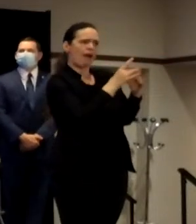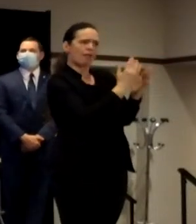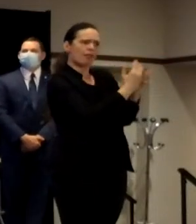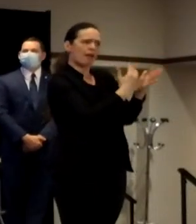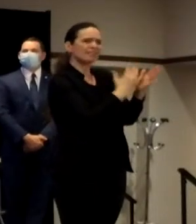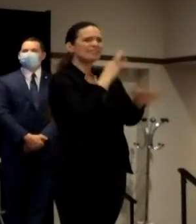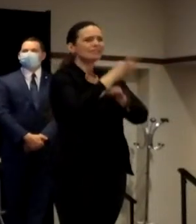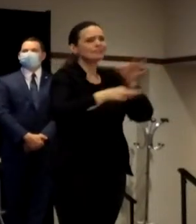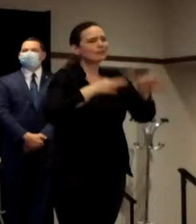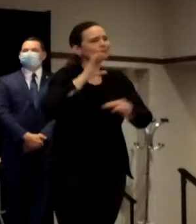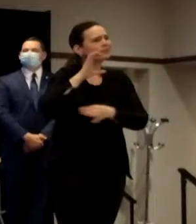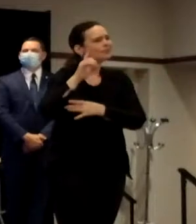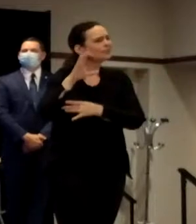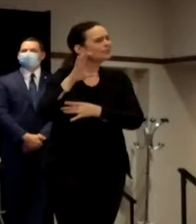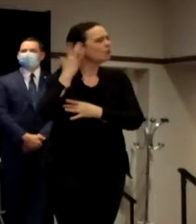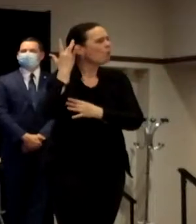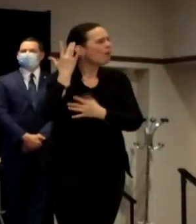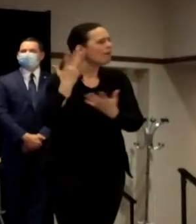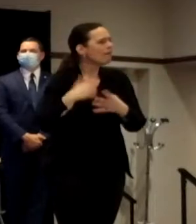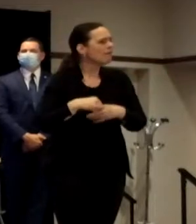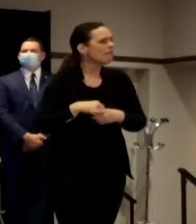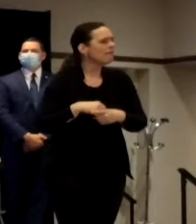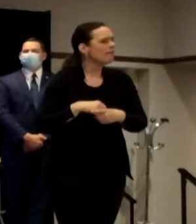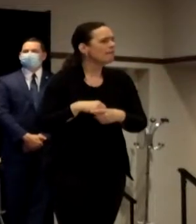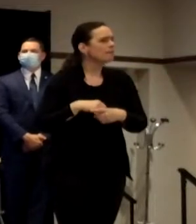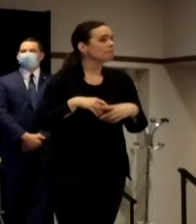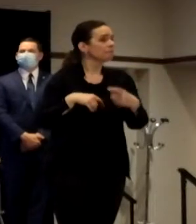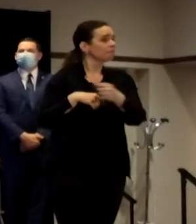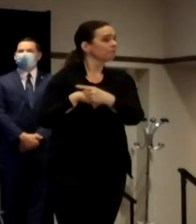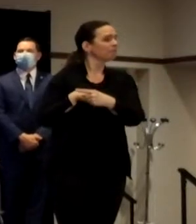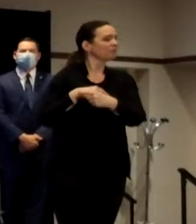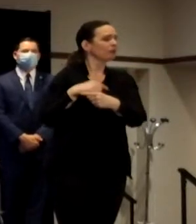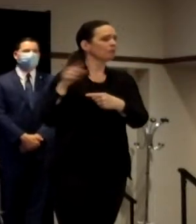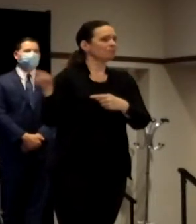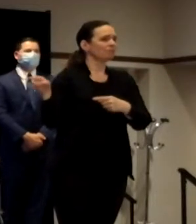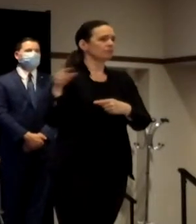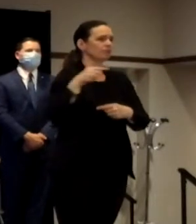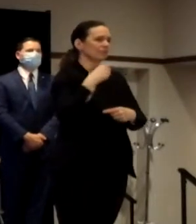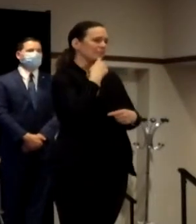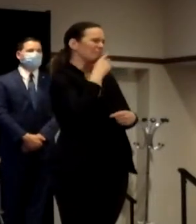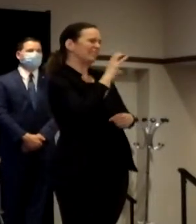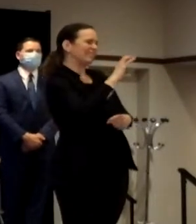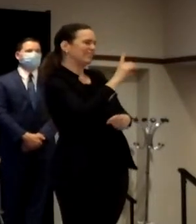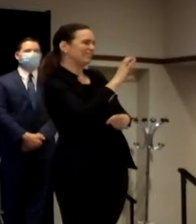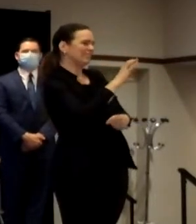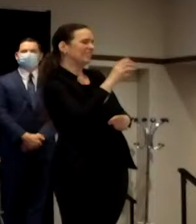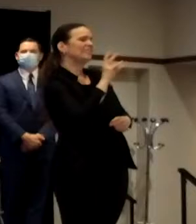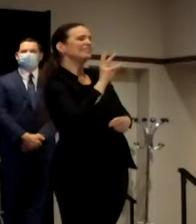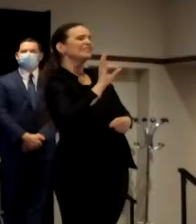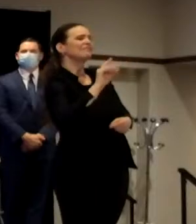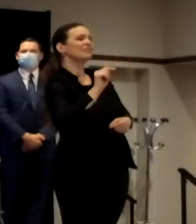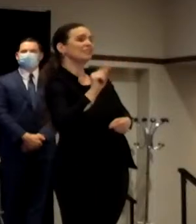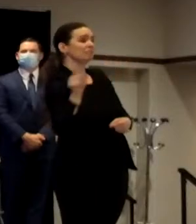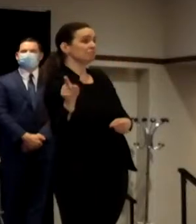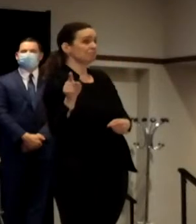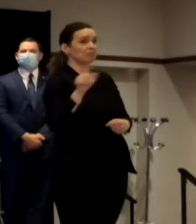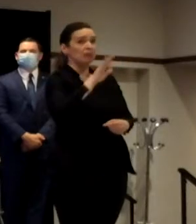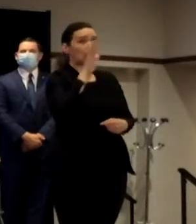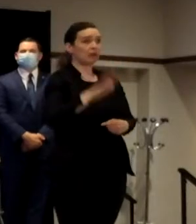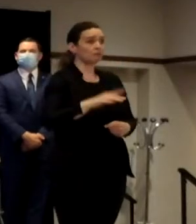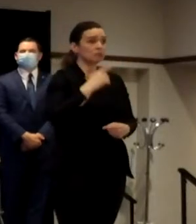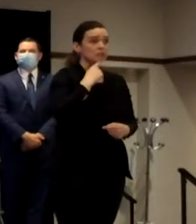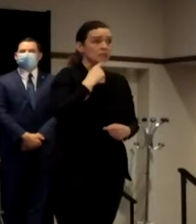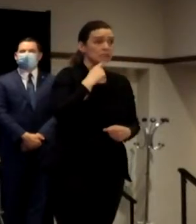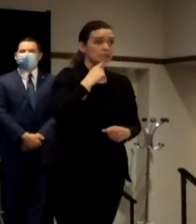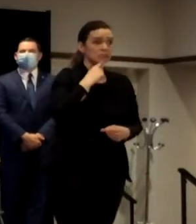CDC has put it out at this point 6 feet, but they never said that don't do 3 feet. I mean, they're saying 6 feet. There has been